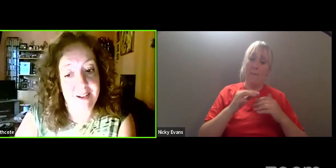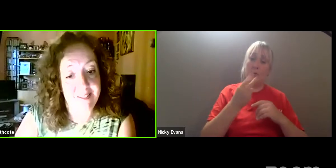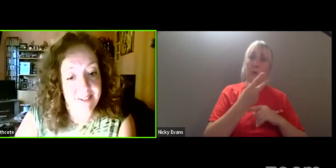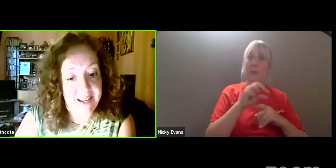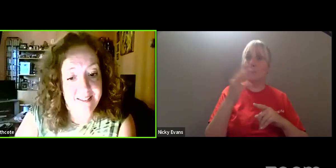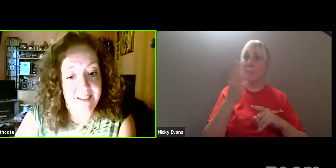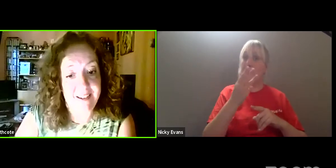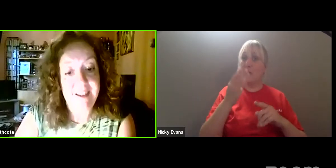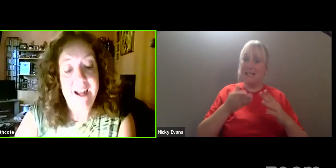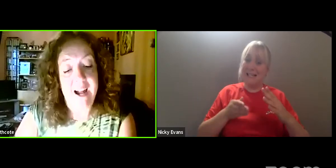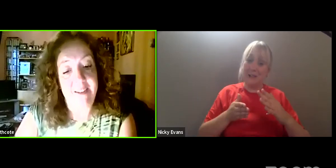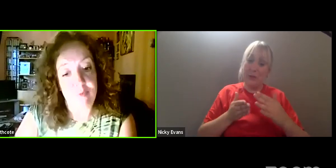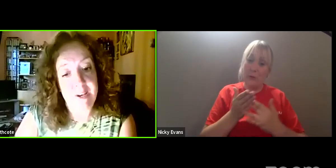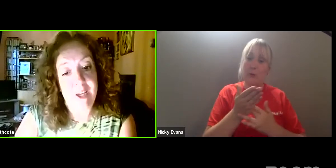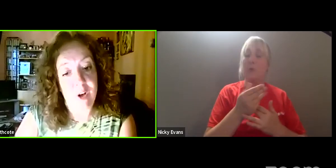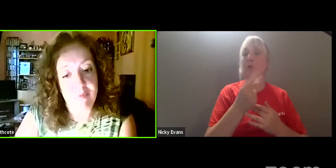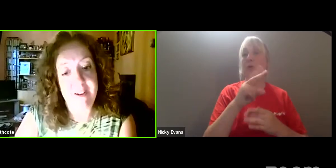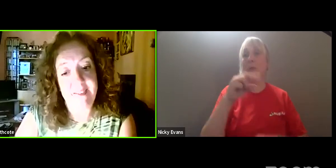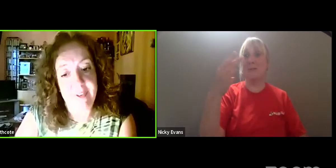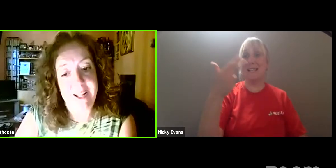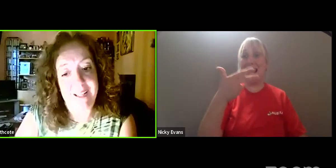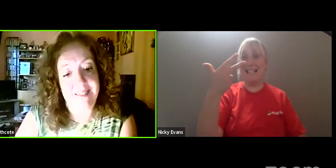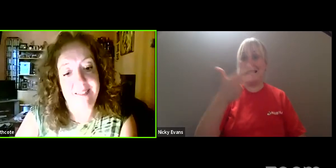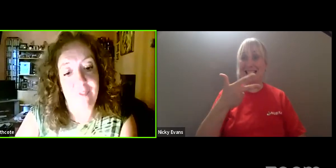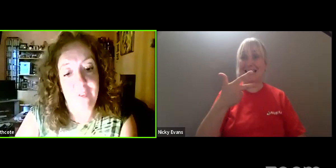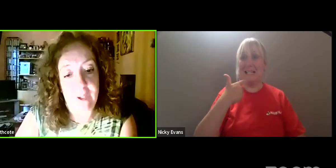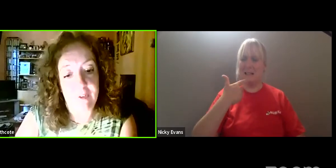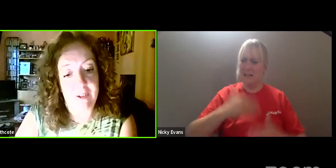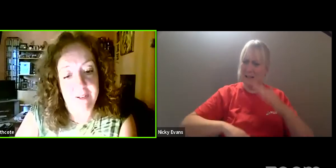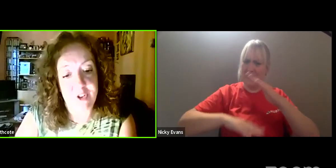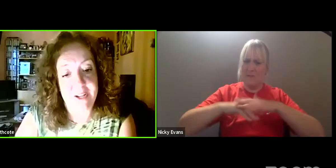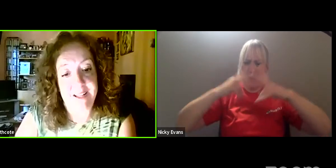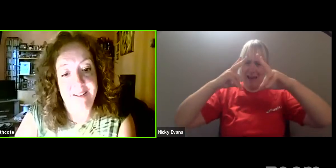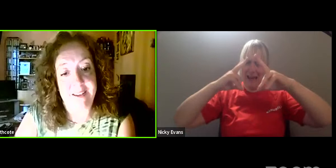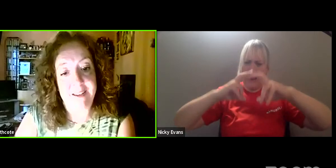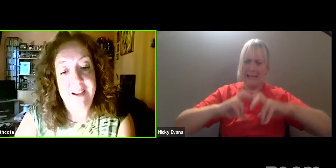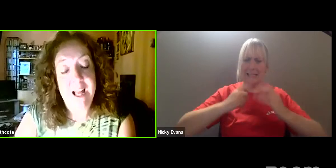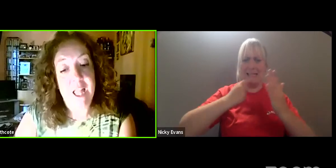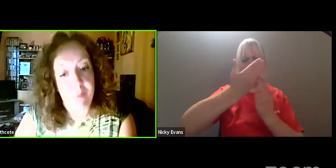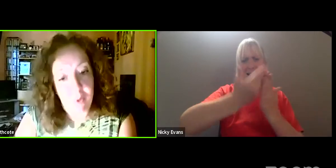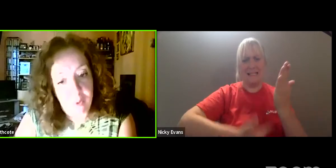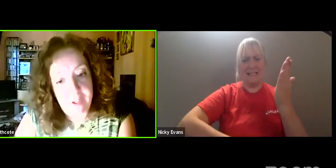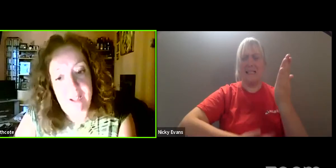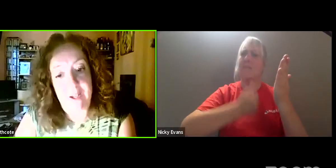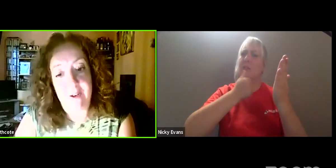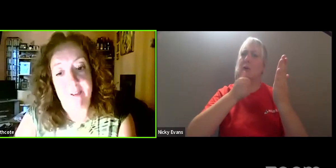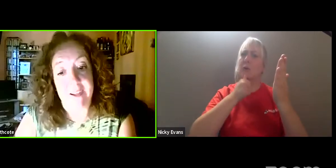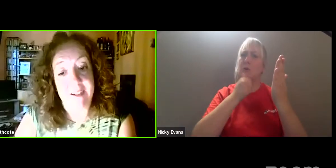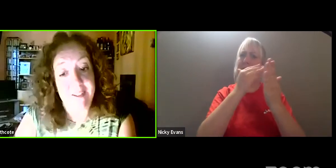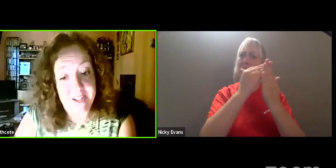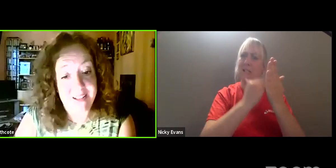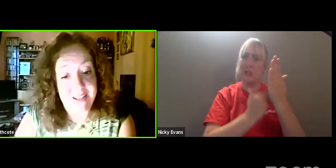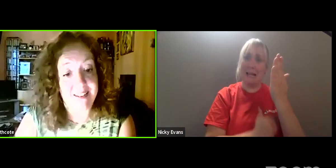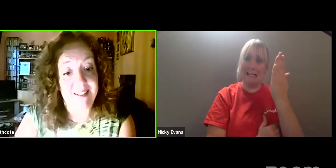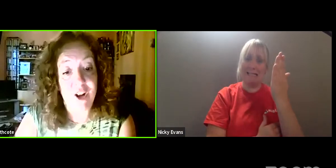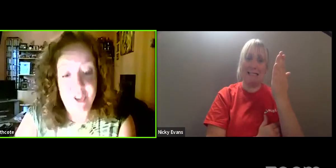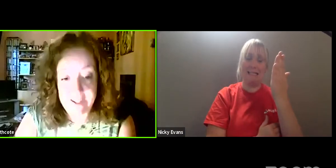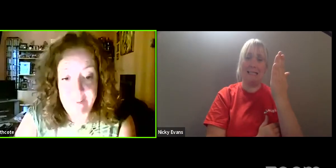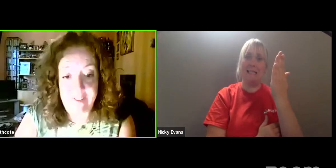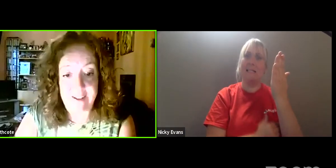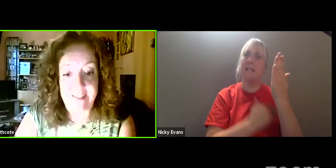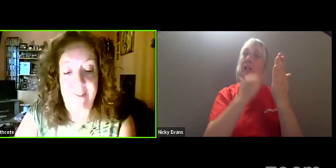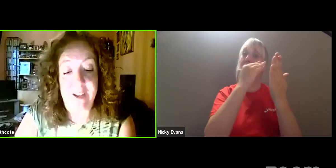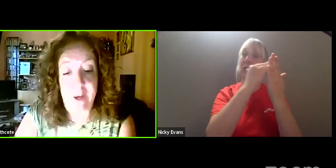to 2018 and is a really comprehensive analysis of the use of conditionality. The report concludes that conditionality is